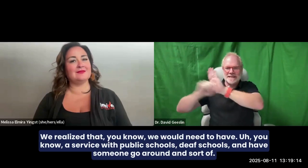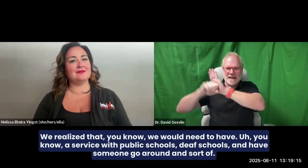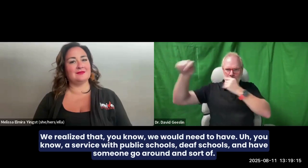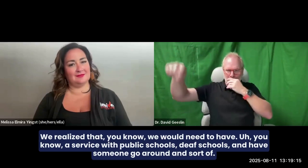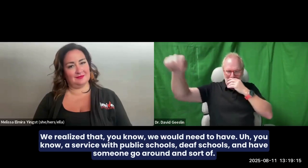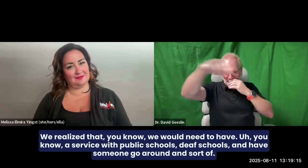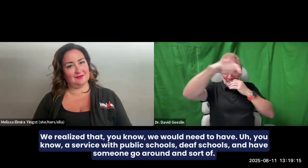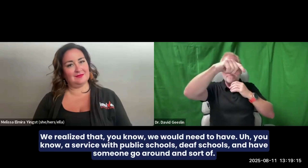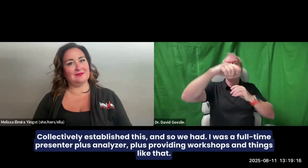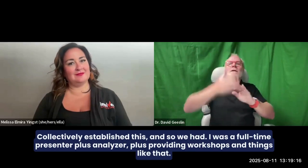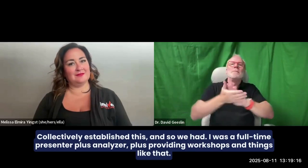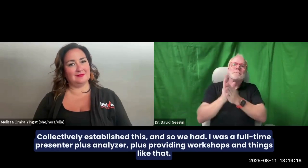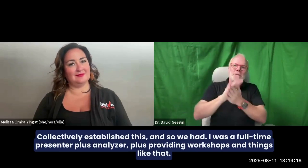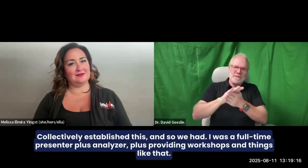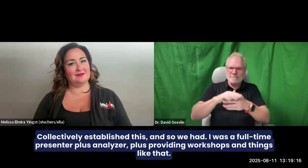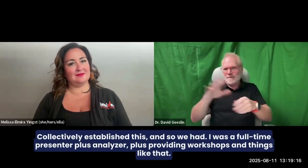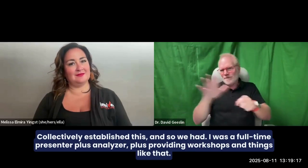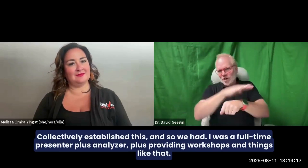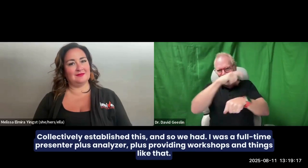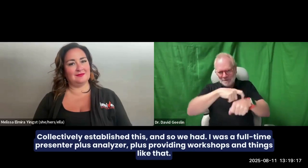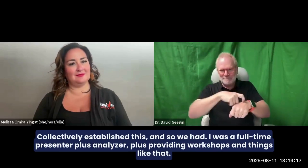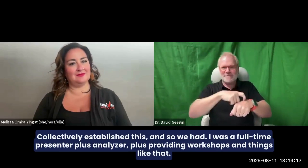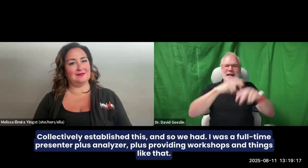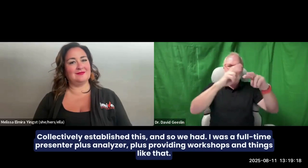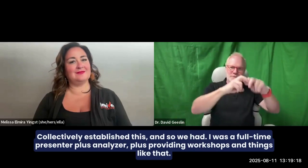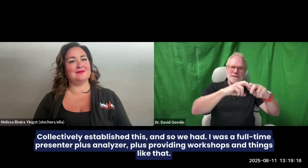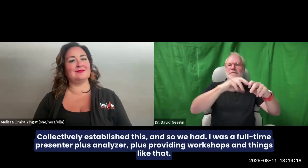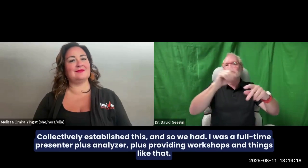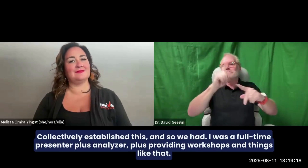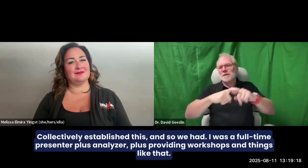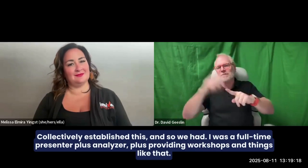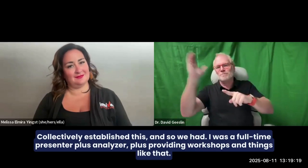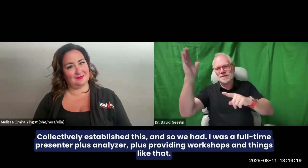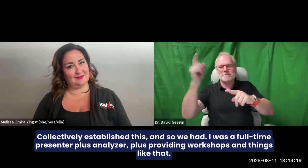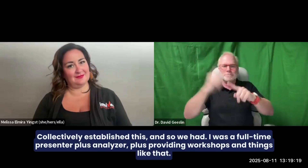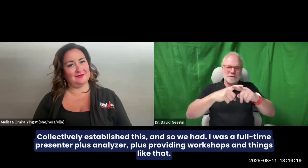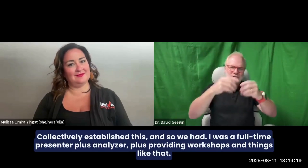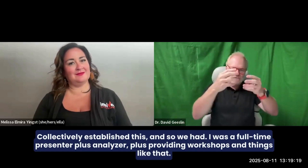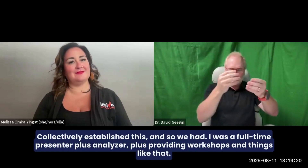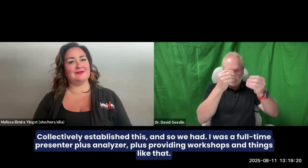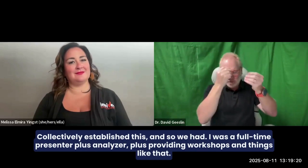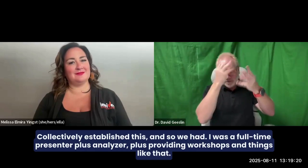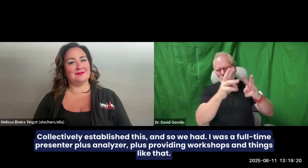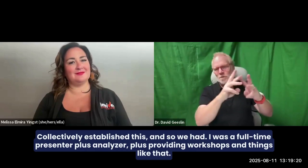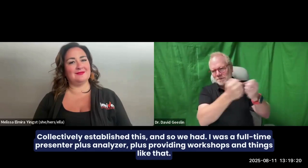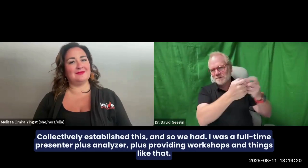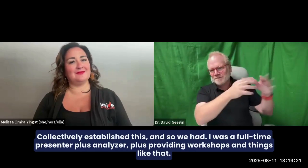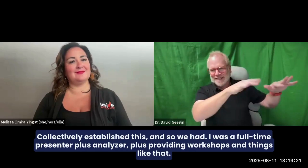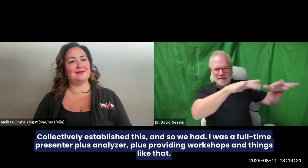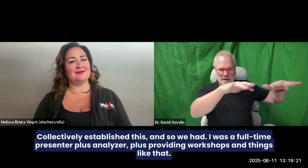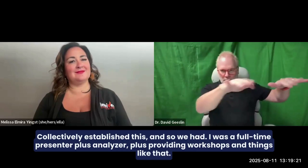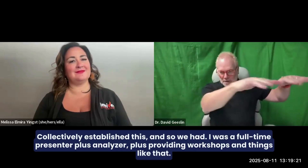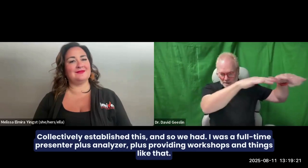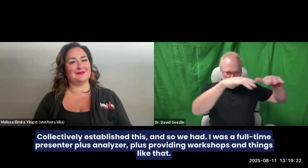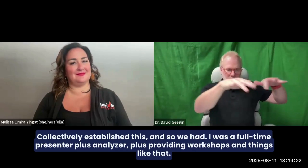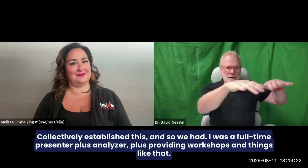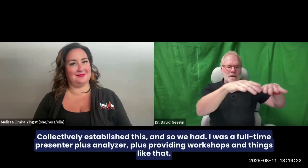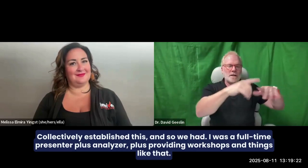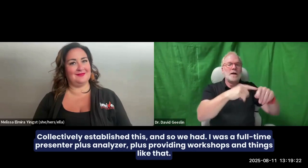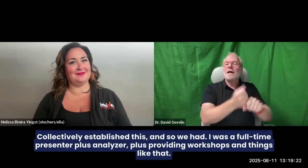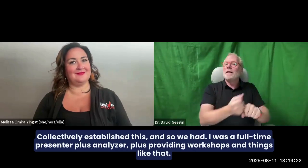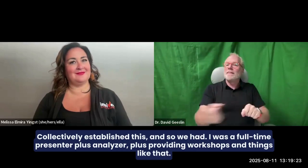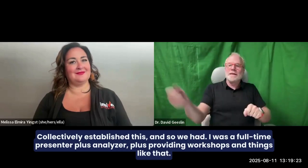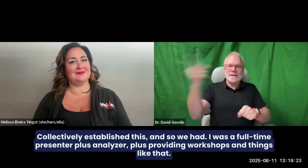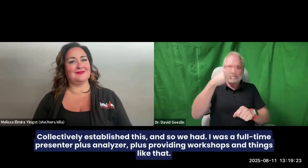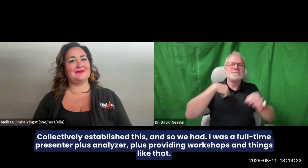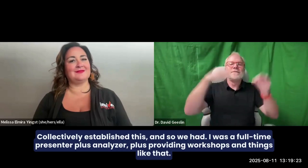go around and sort of collectively establish this. And so I was a full-time presenter plus